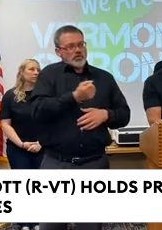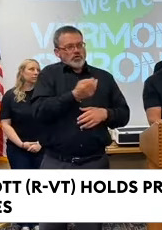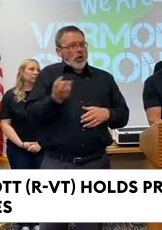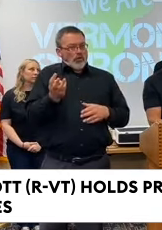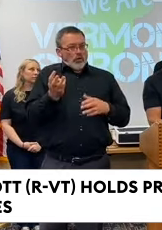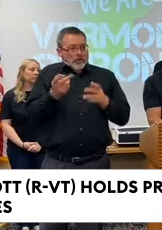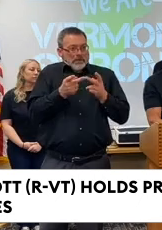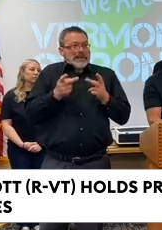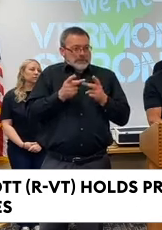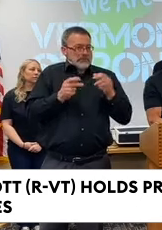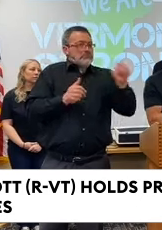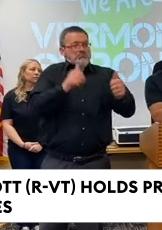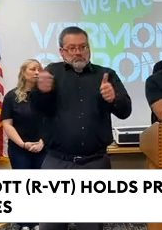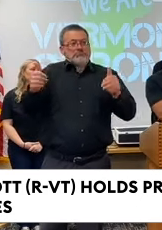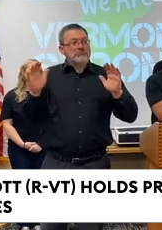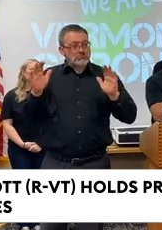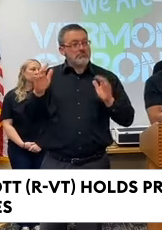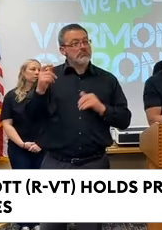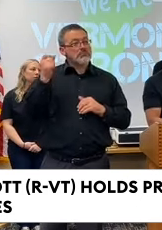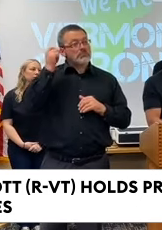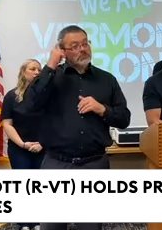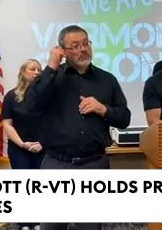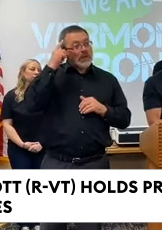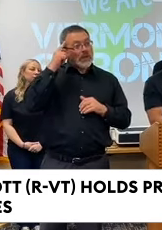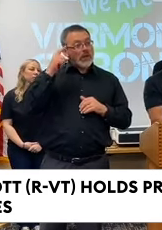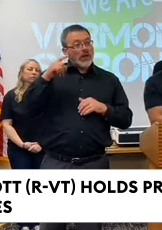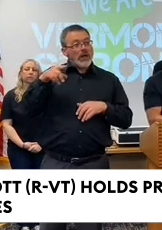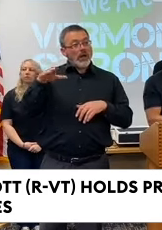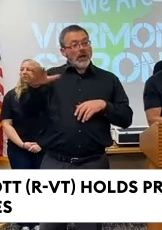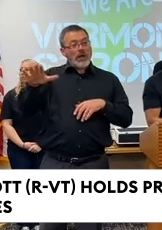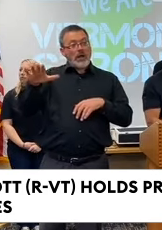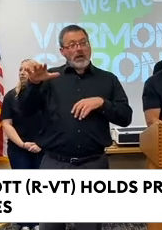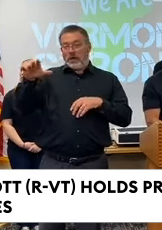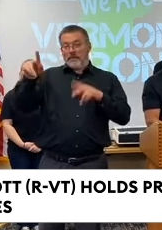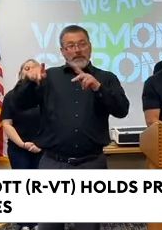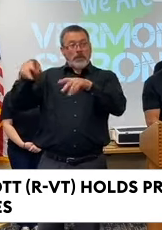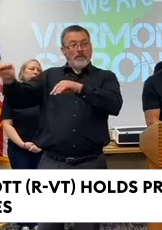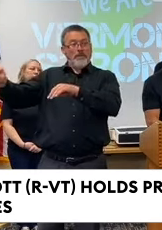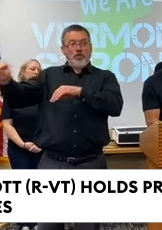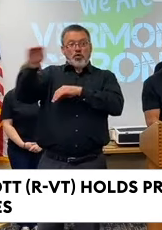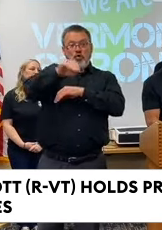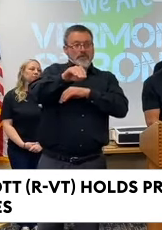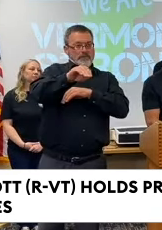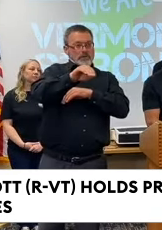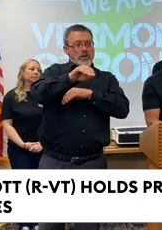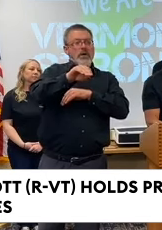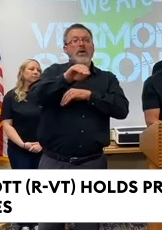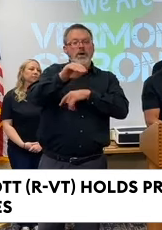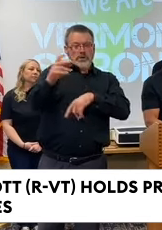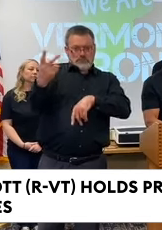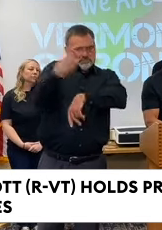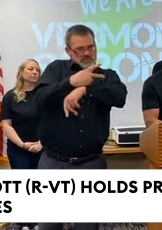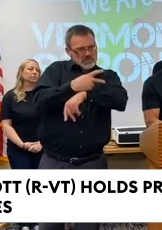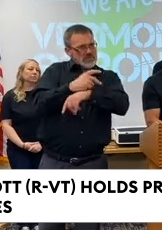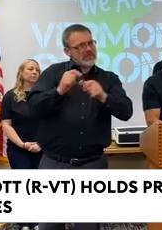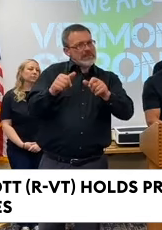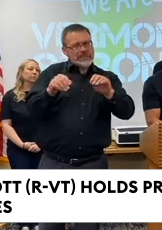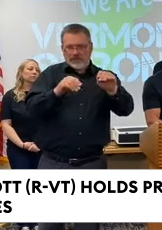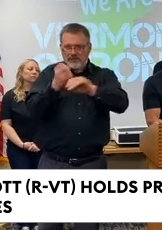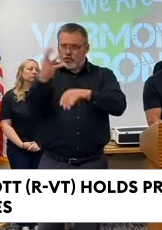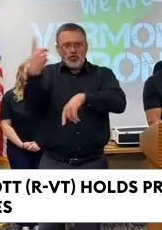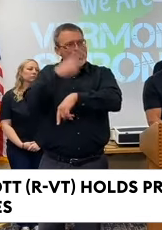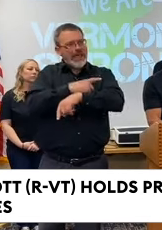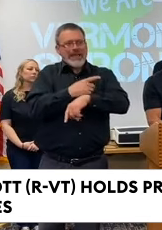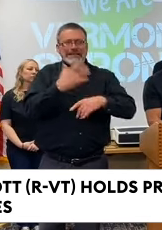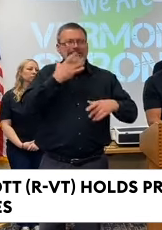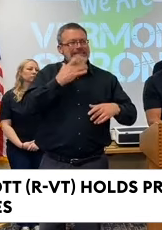positions, but it's a two-day move from where they're at to get here. So it's really about laying the infrastructure. That area is a very wet area. So I